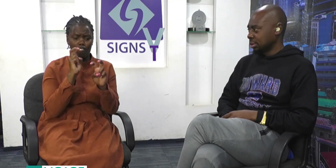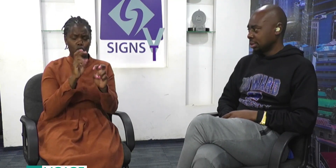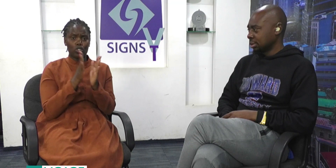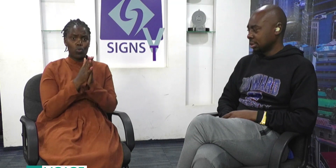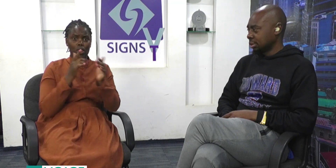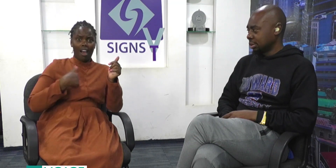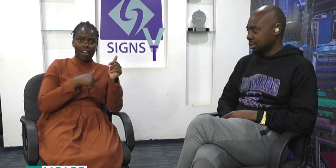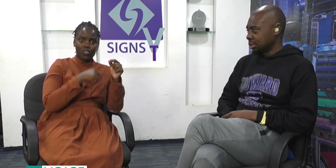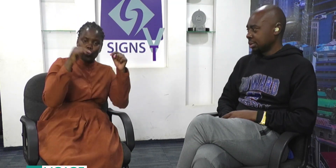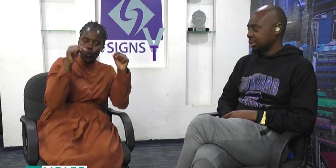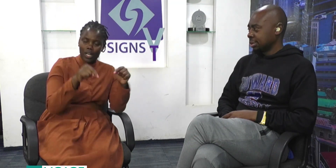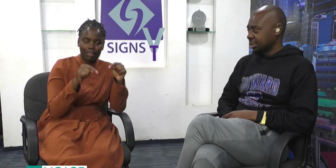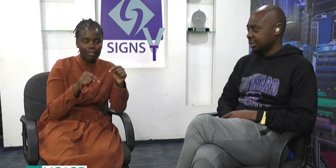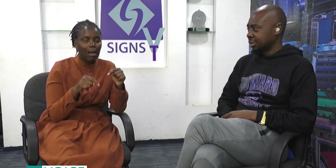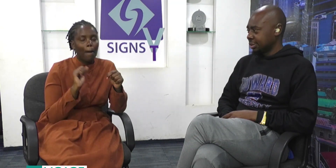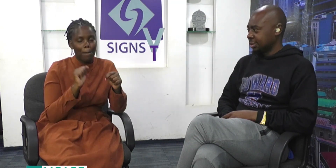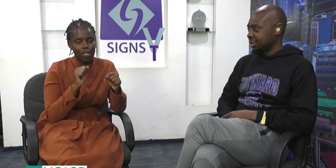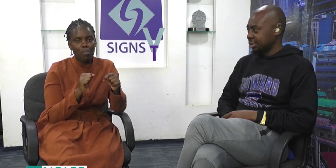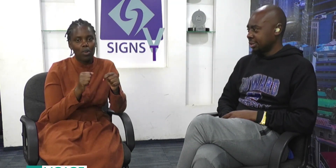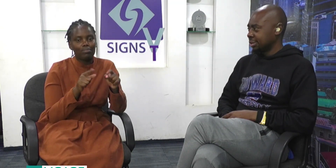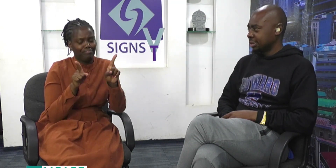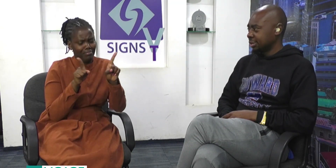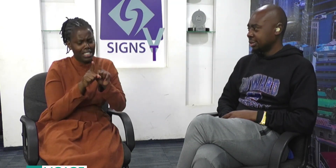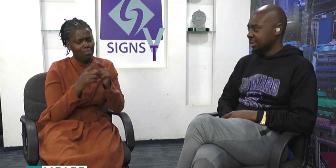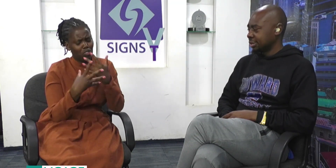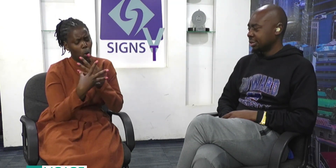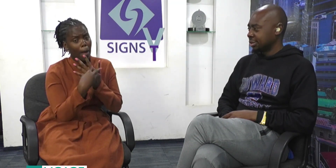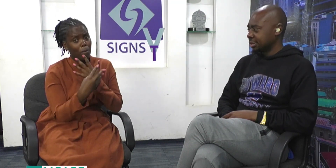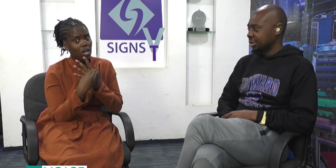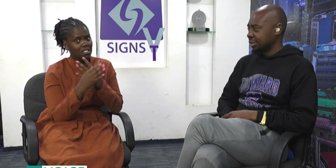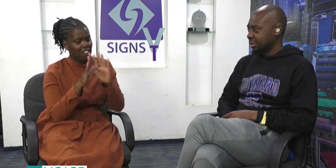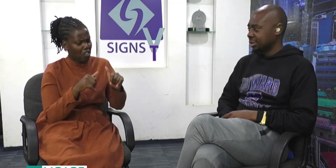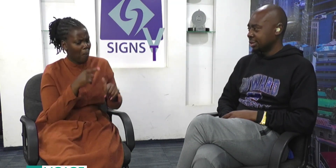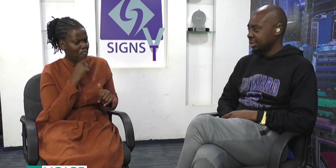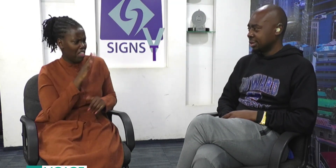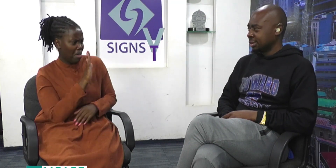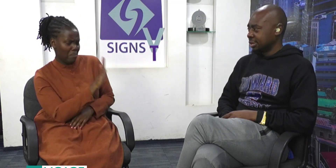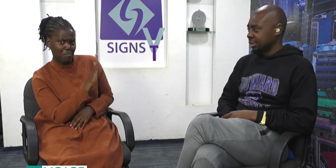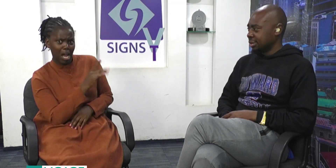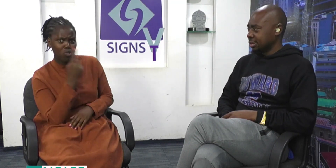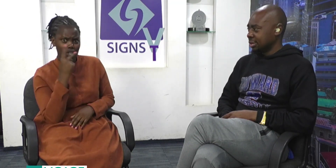I know we can learn a lot from our guests, and also